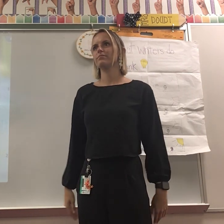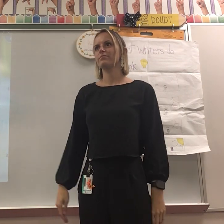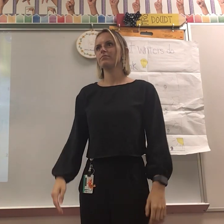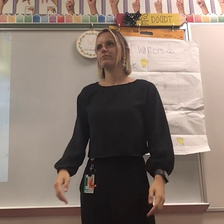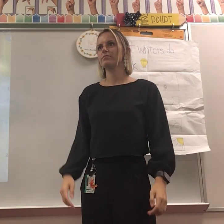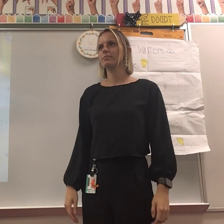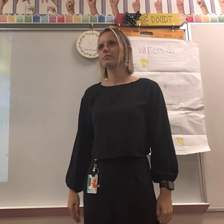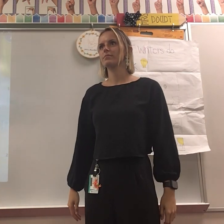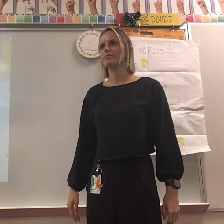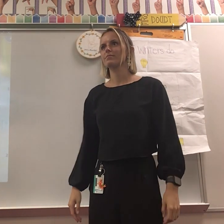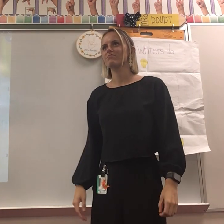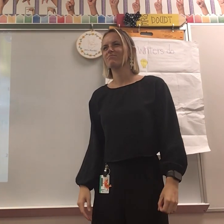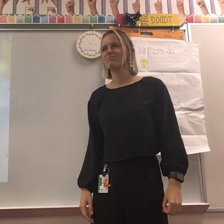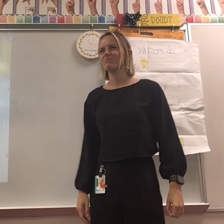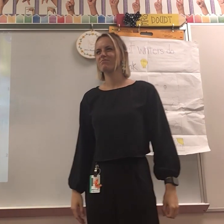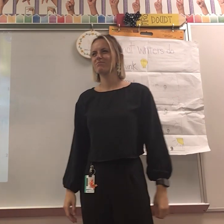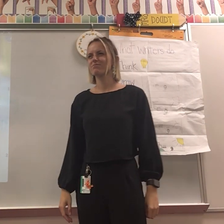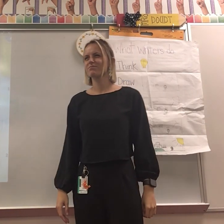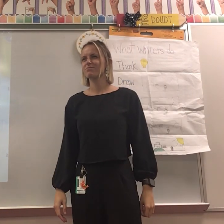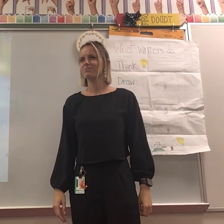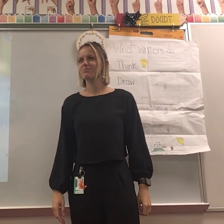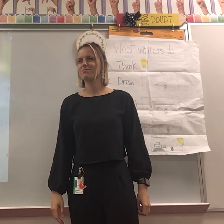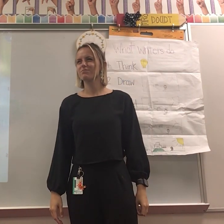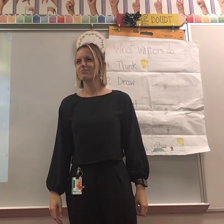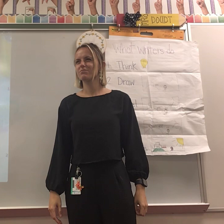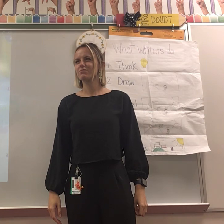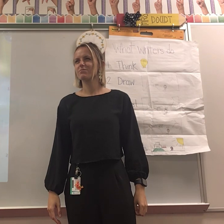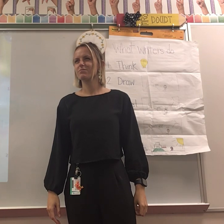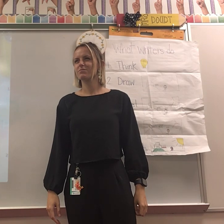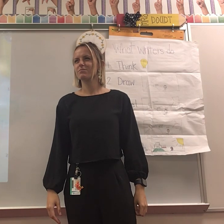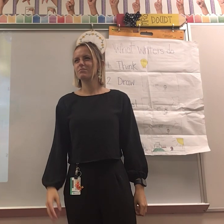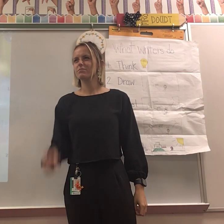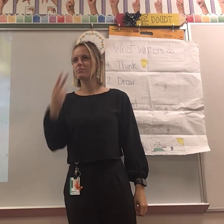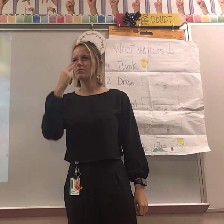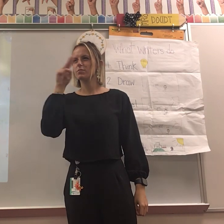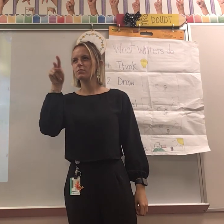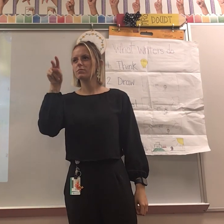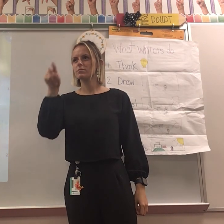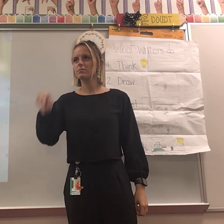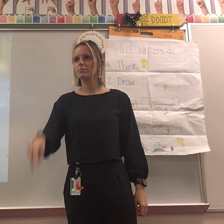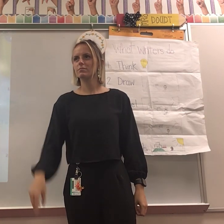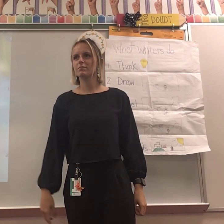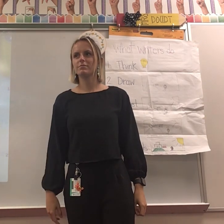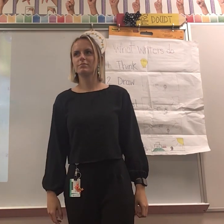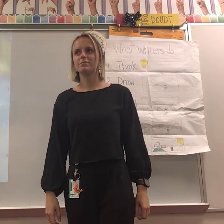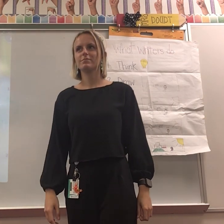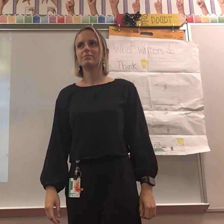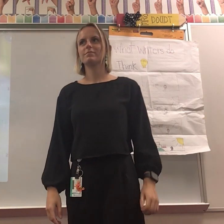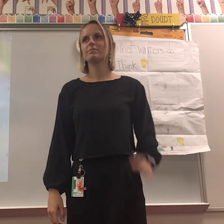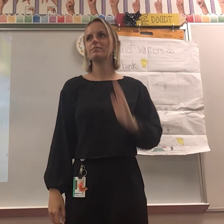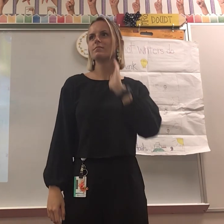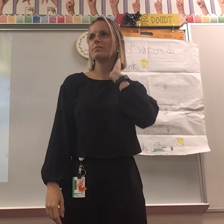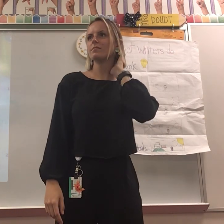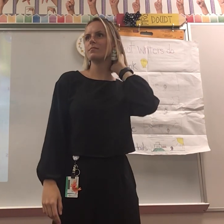Did you find a quotation mark? A quote from the author or the artist? Do you know what quotation marks look like?